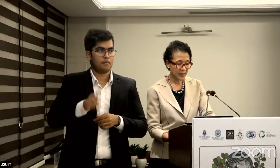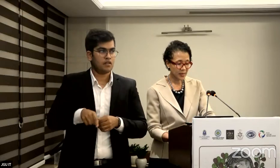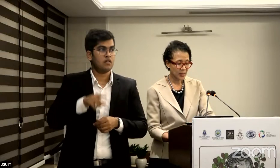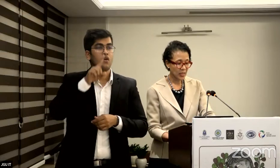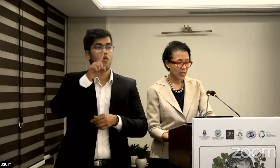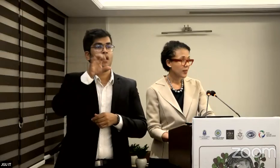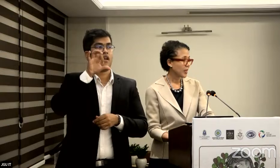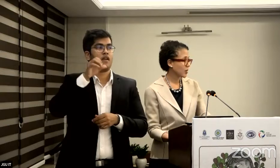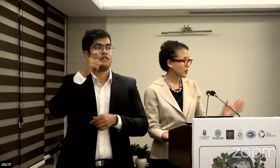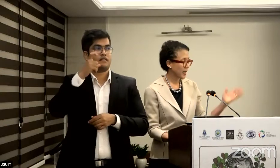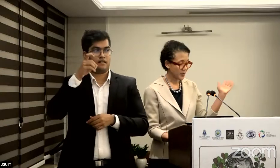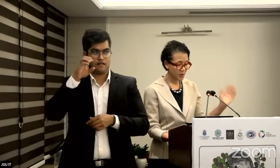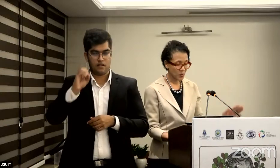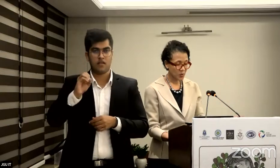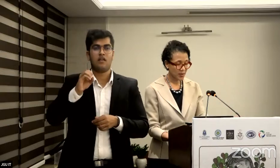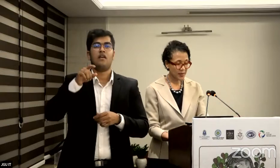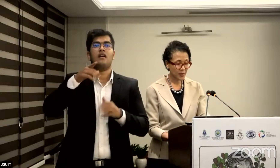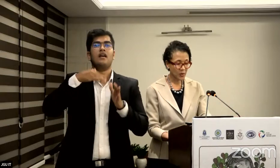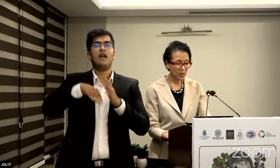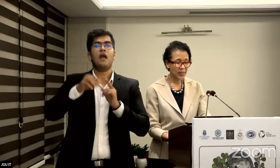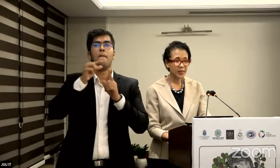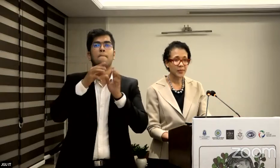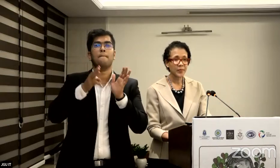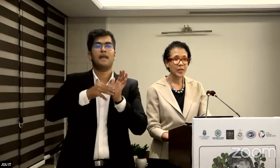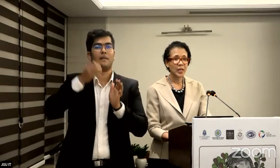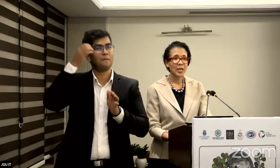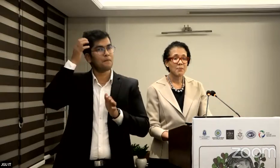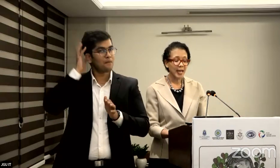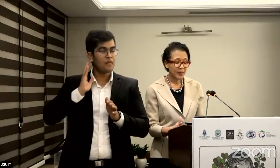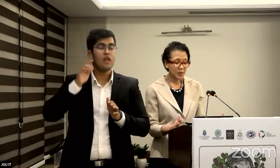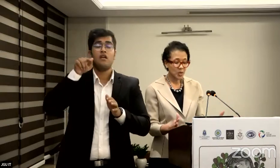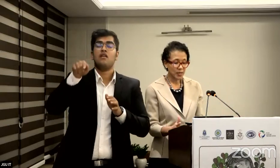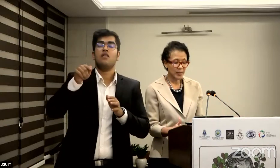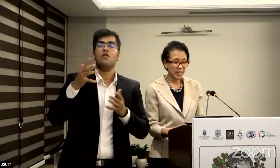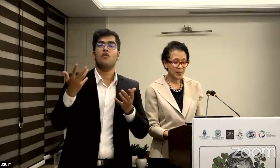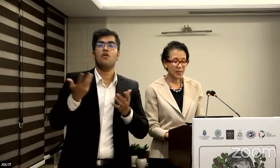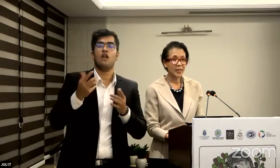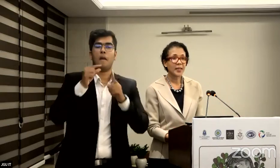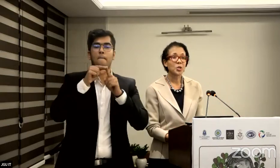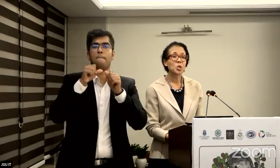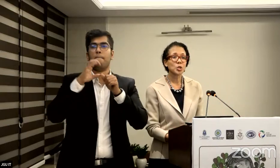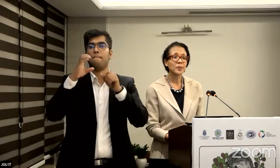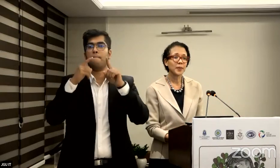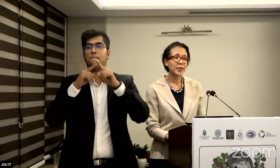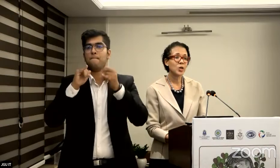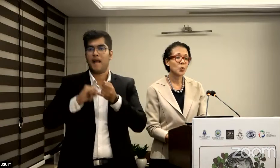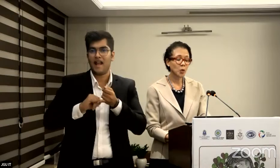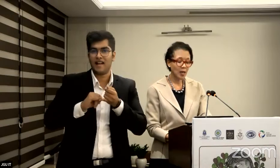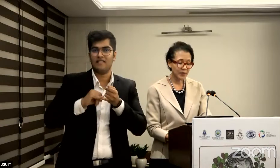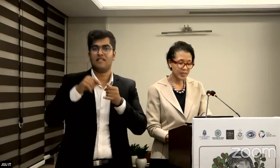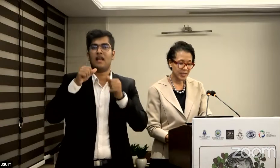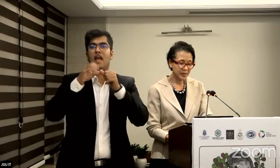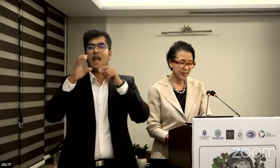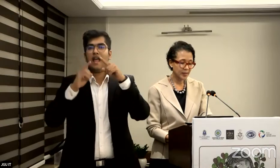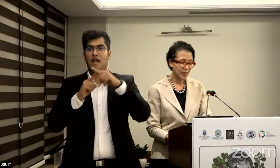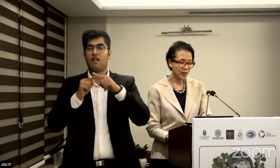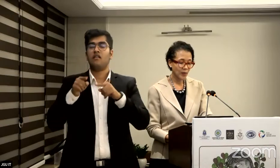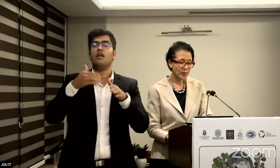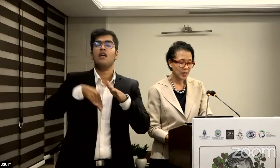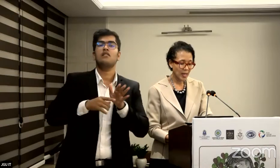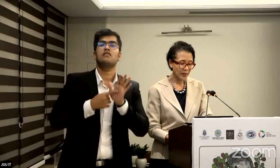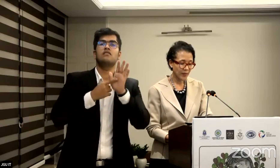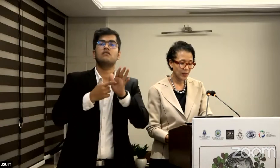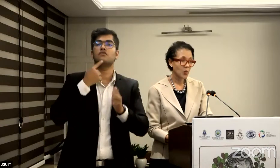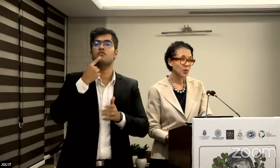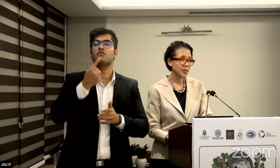Patents Act that our panels were discussing earlier, made the stirring statement that there should be no profiteering